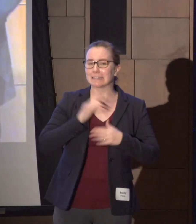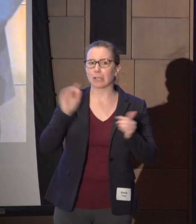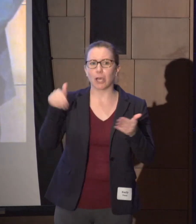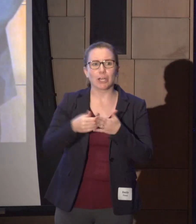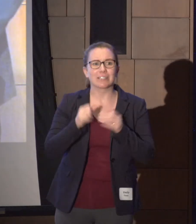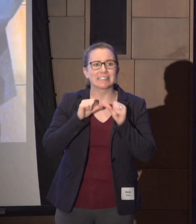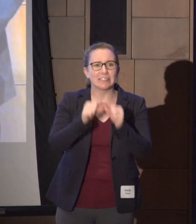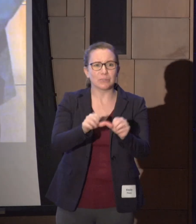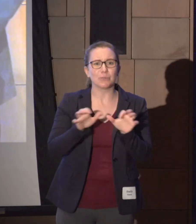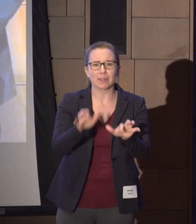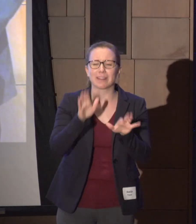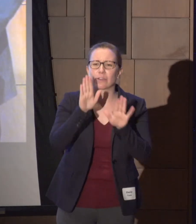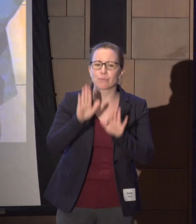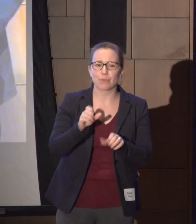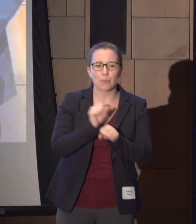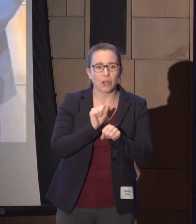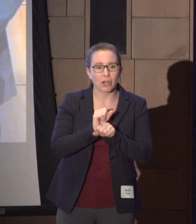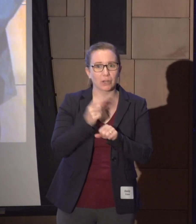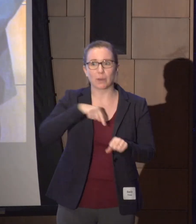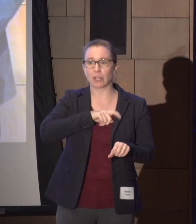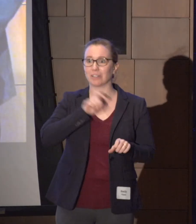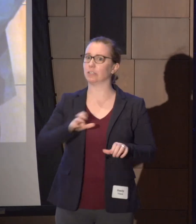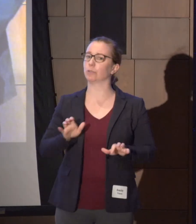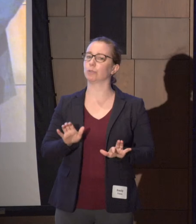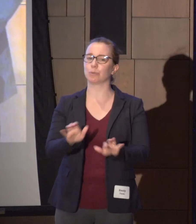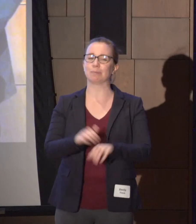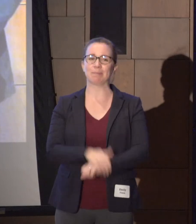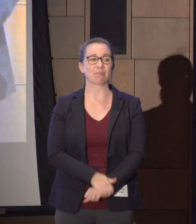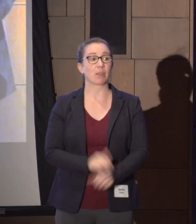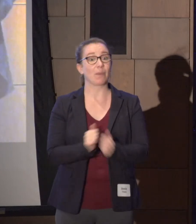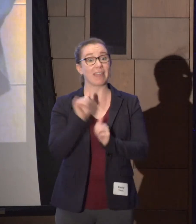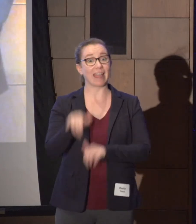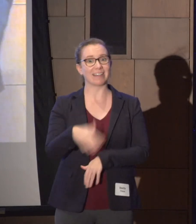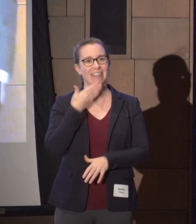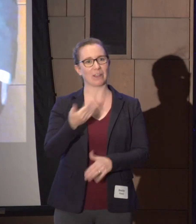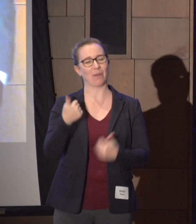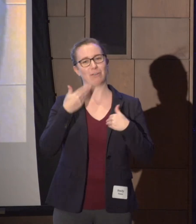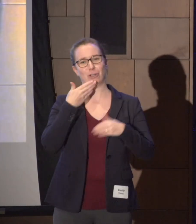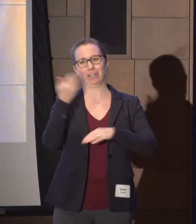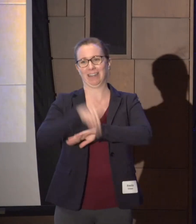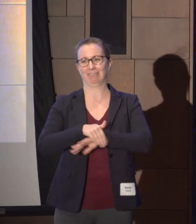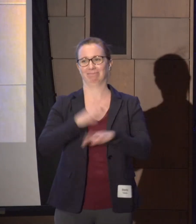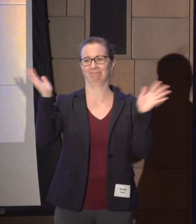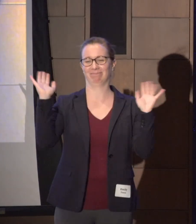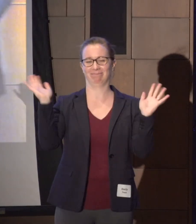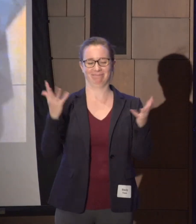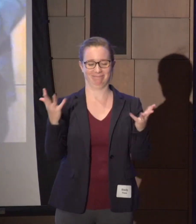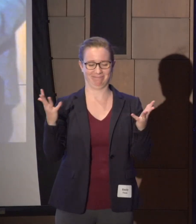doing the great work that we all need to do. With that, thank you and have a great night.